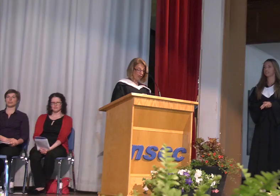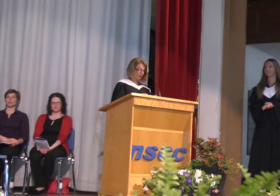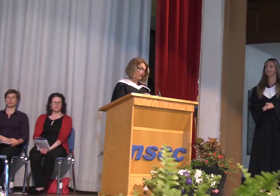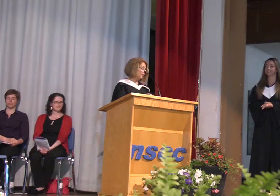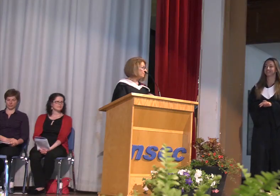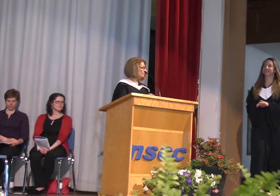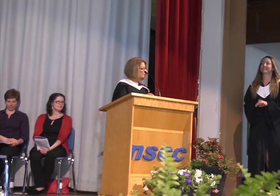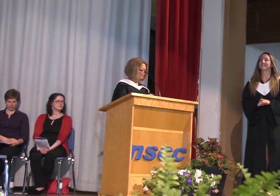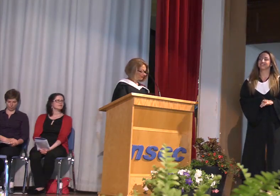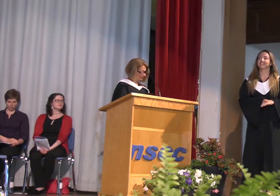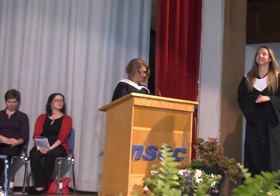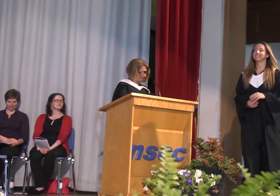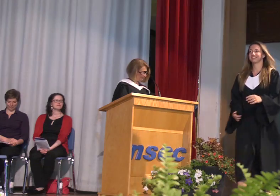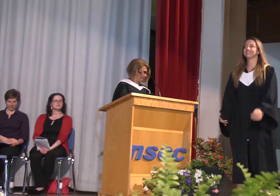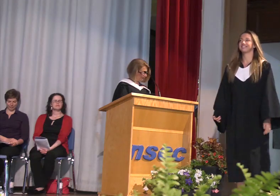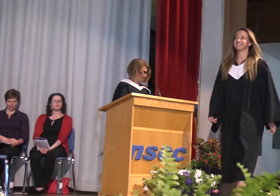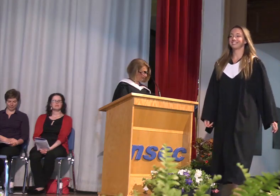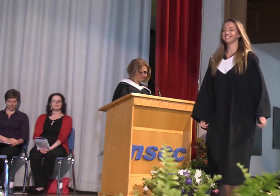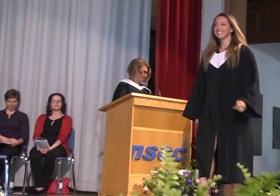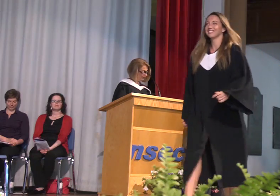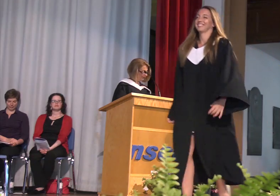Janine Jedry.